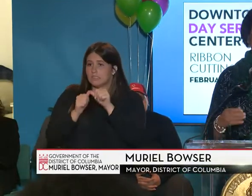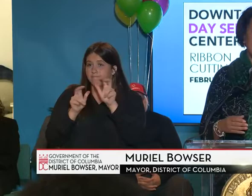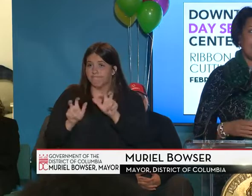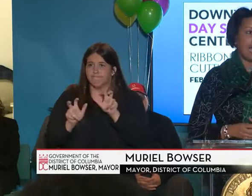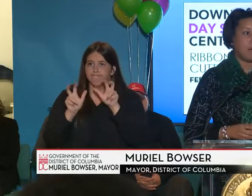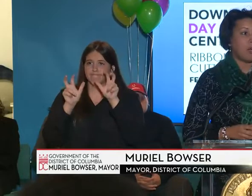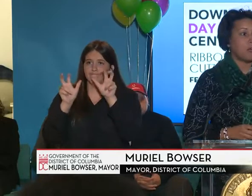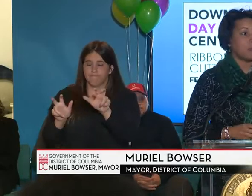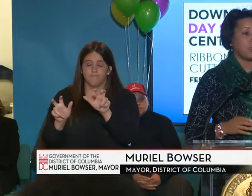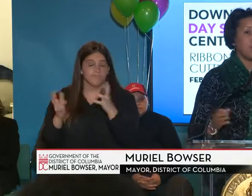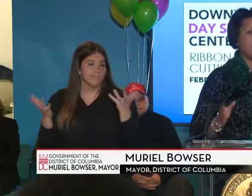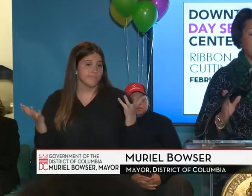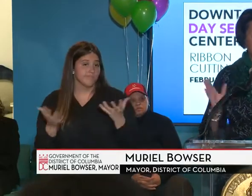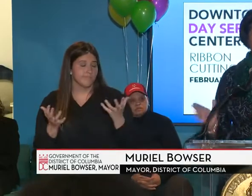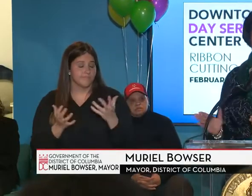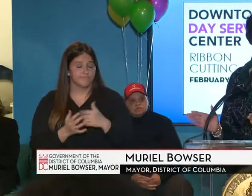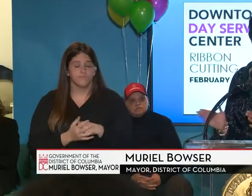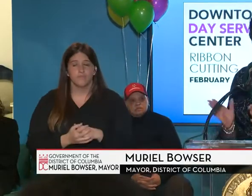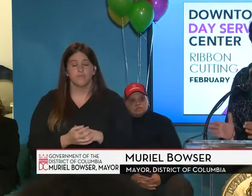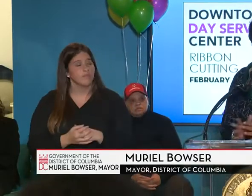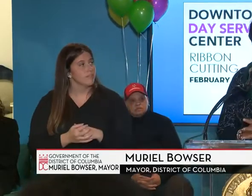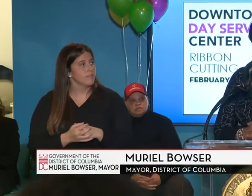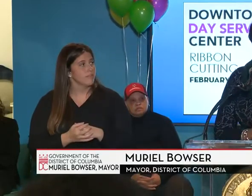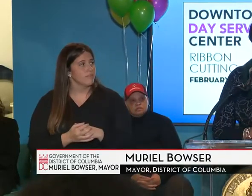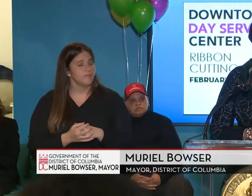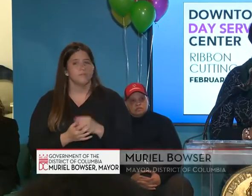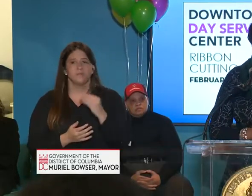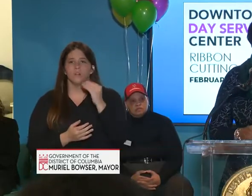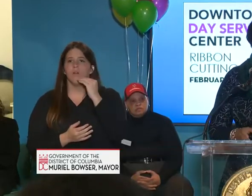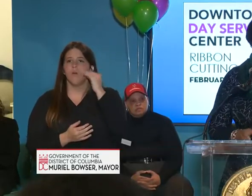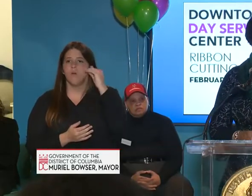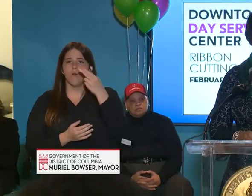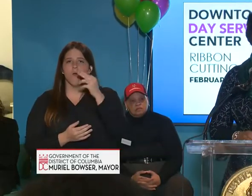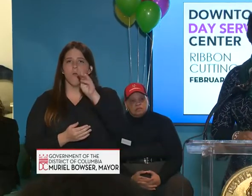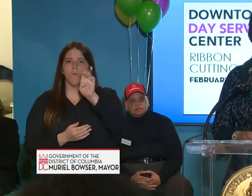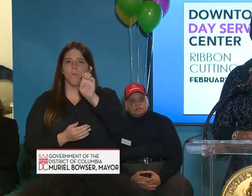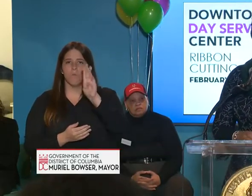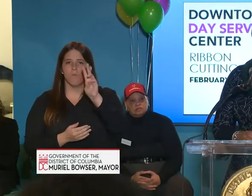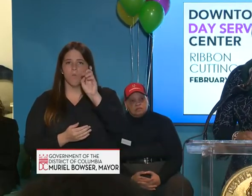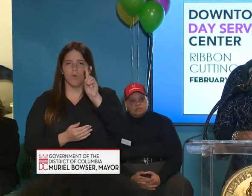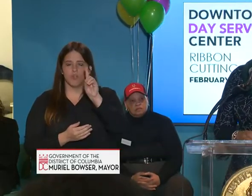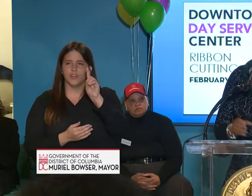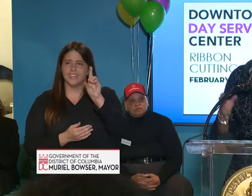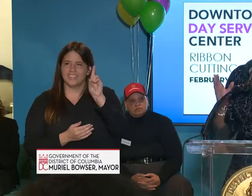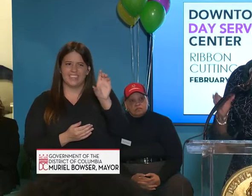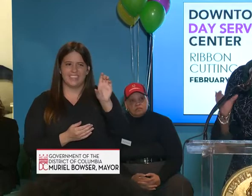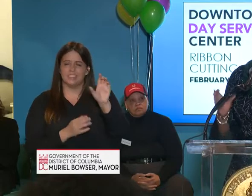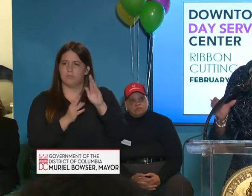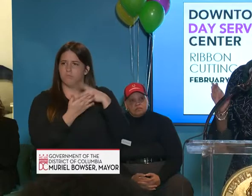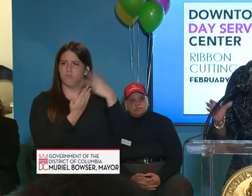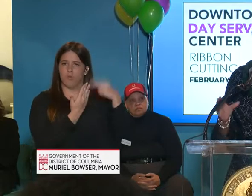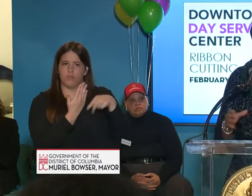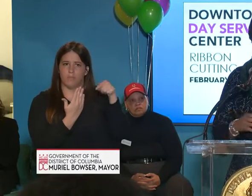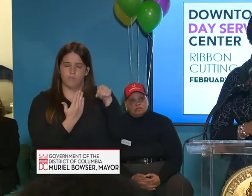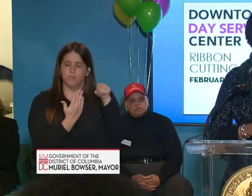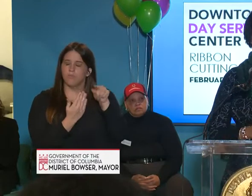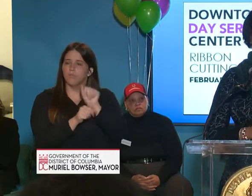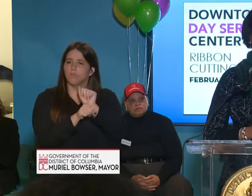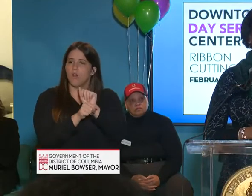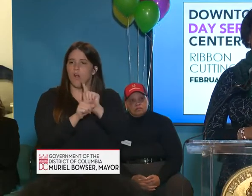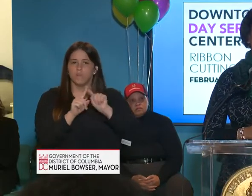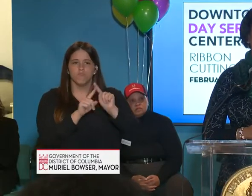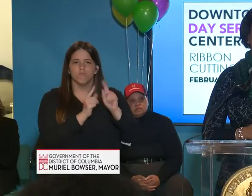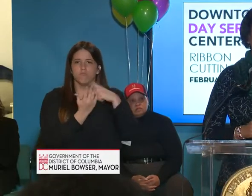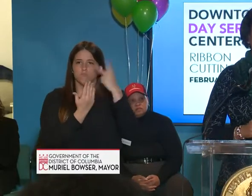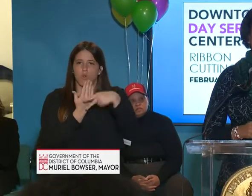invest in our Homeward DC program and work on programs